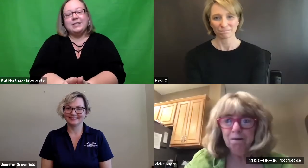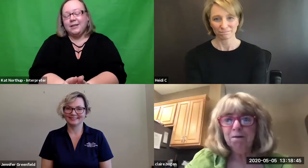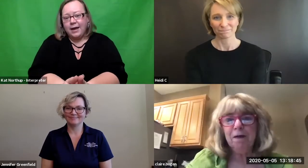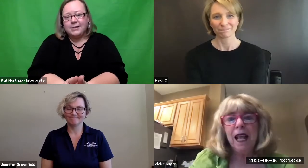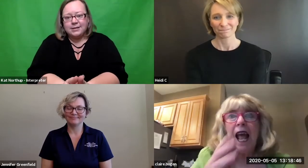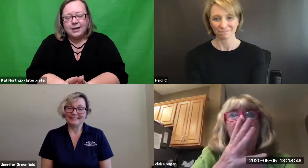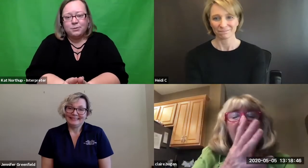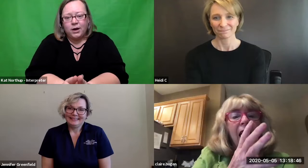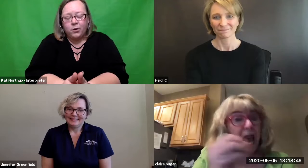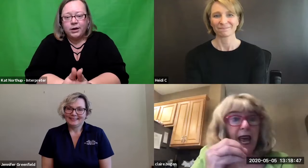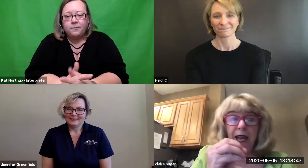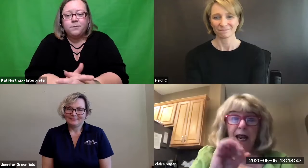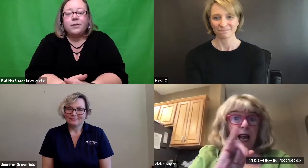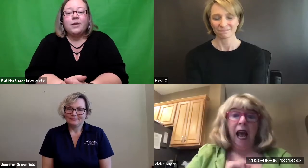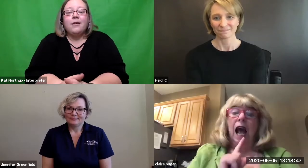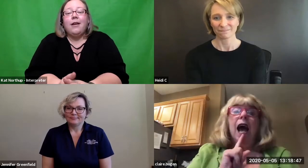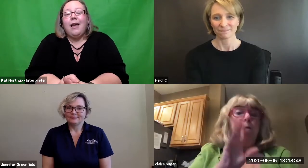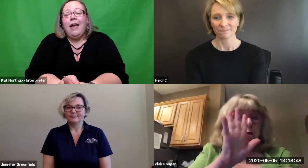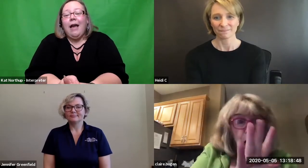in wanting that as priority.